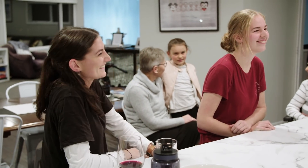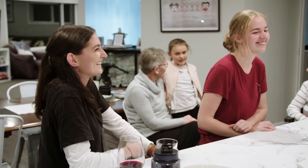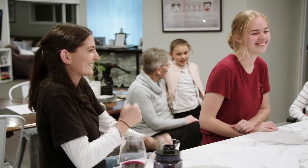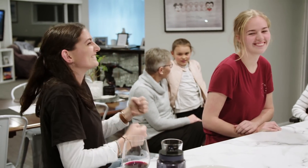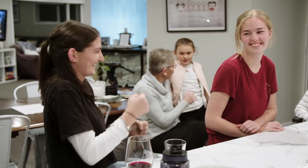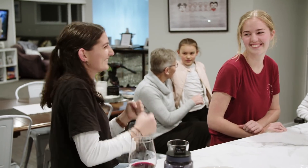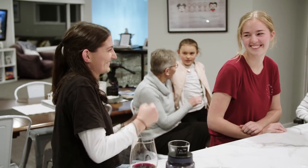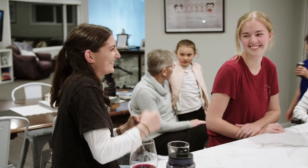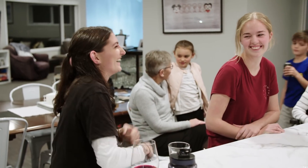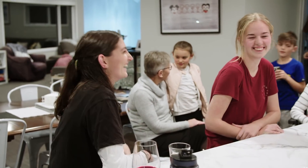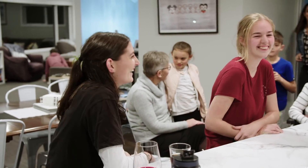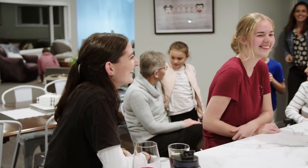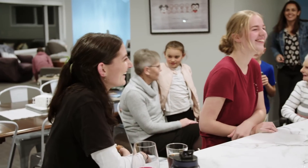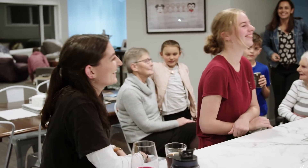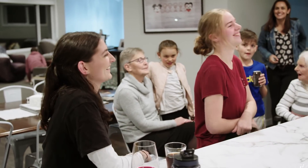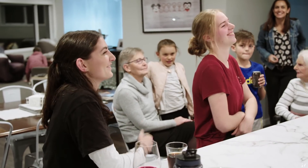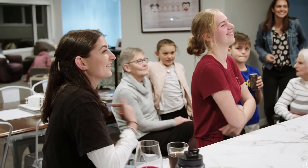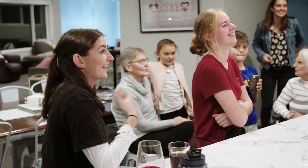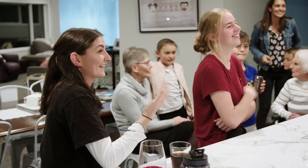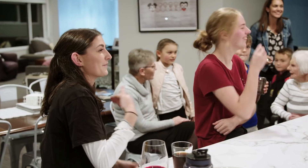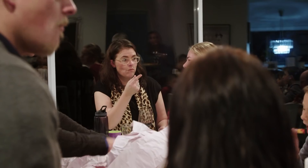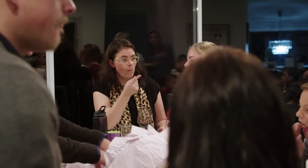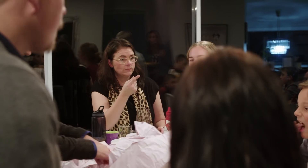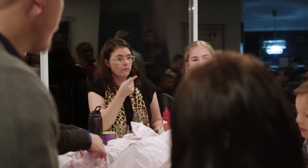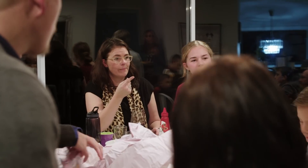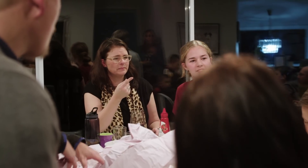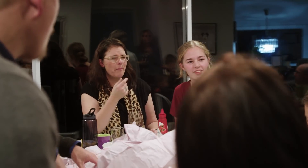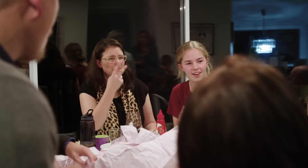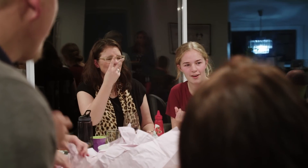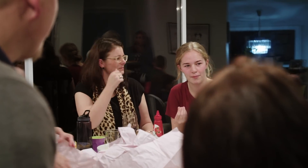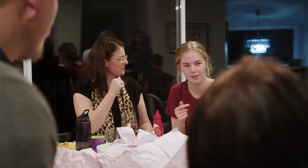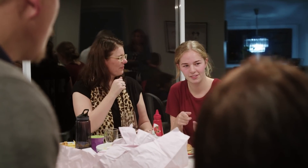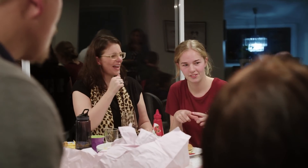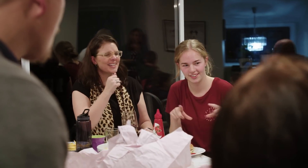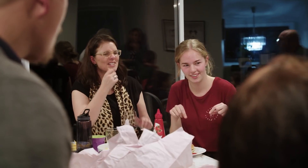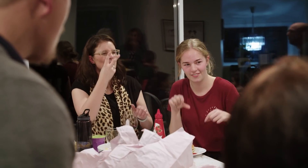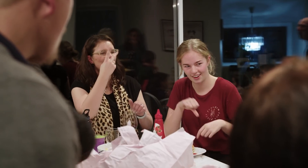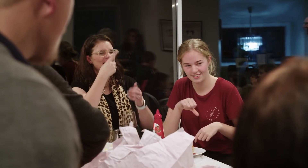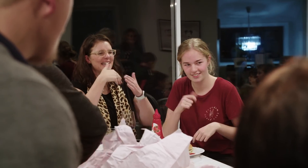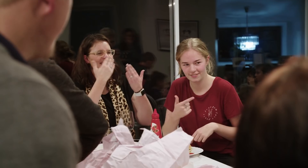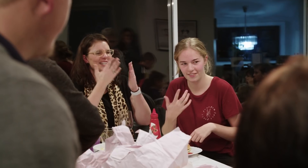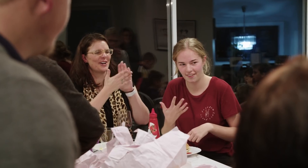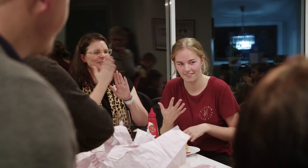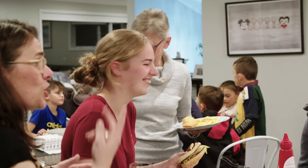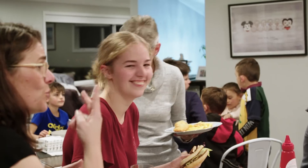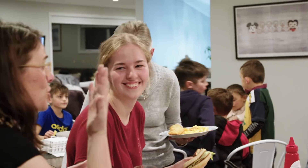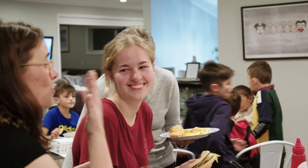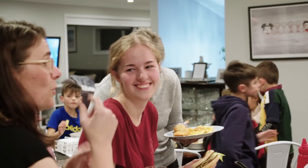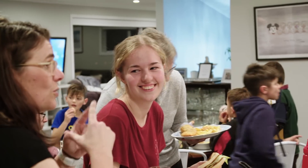For Zoe, the World Federation for the Deaf Congress is a pretty incredible environment to be in. The languages that are there, the variety of deaf